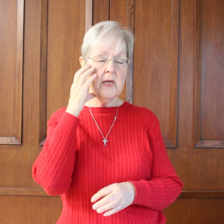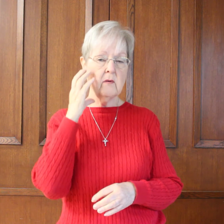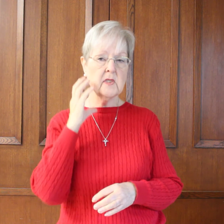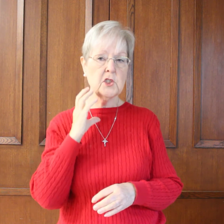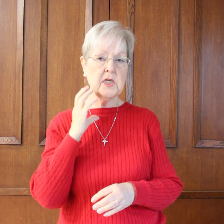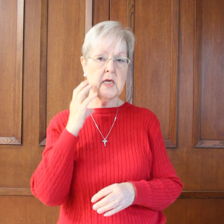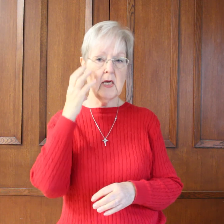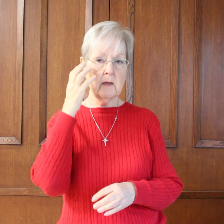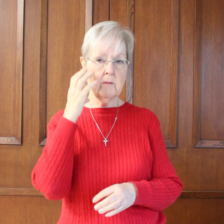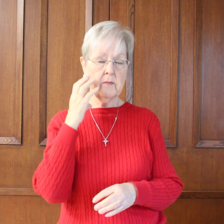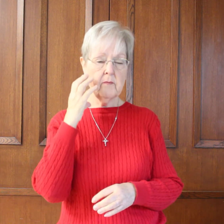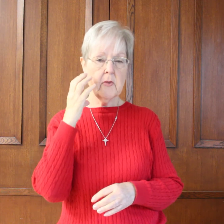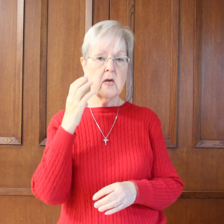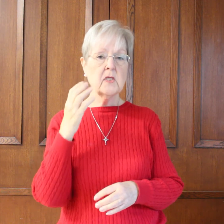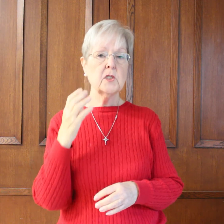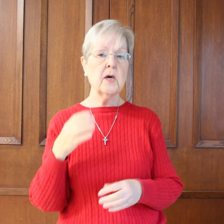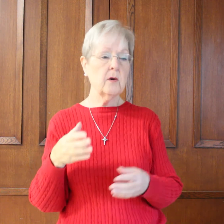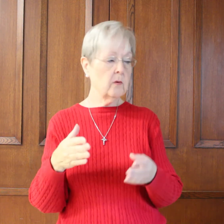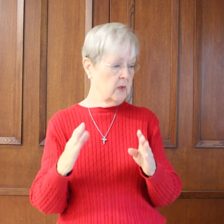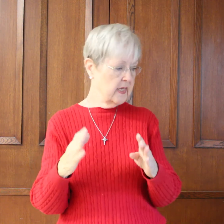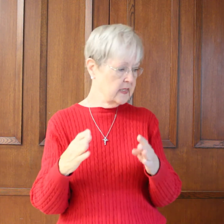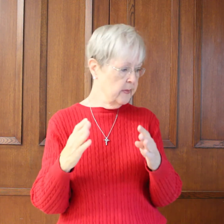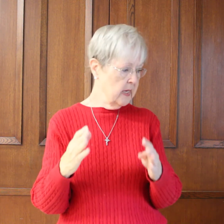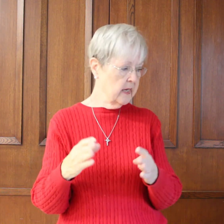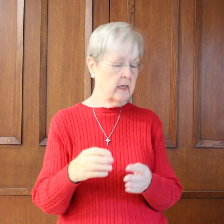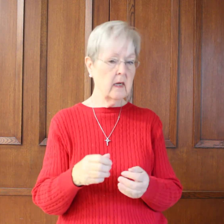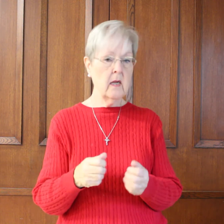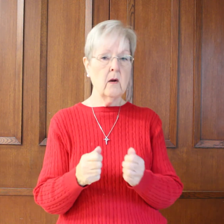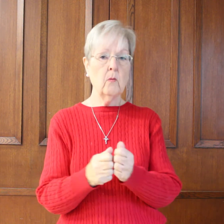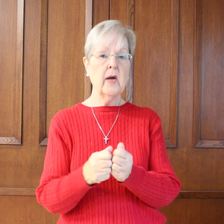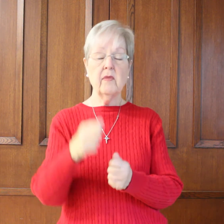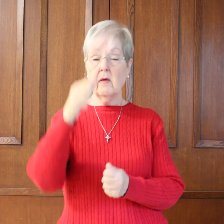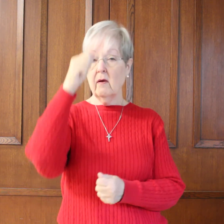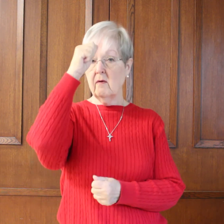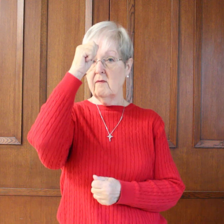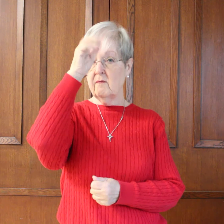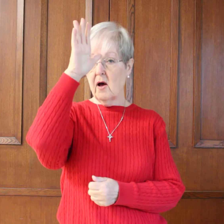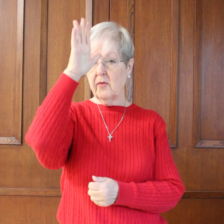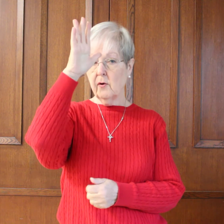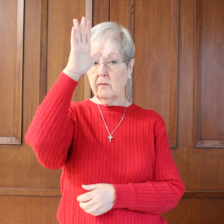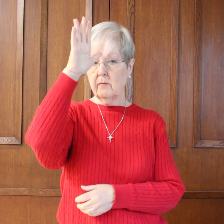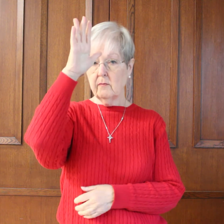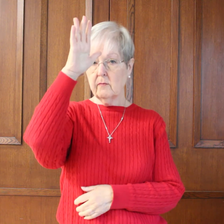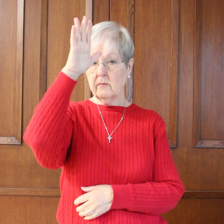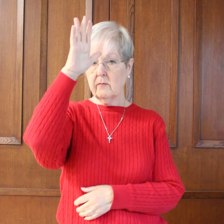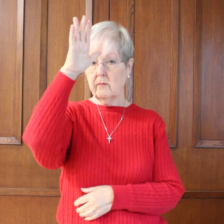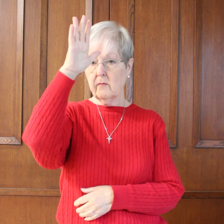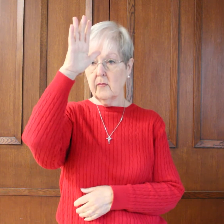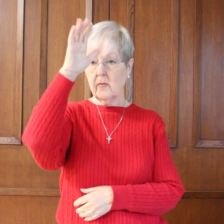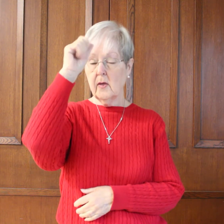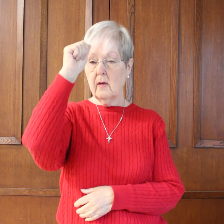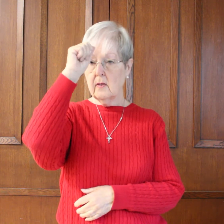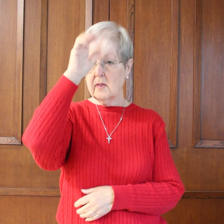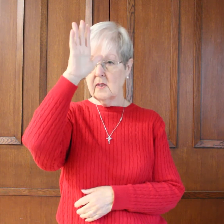on the cheek. So let's begin with father. This is